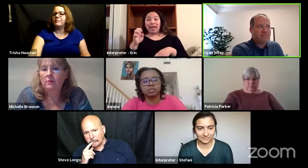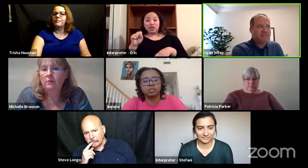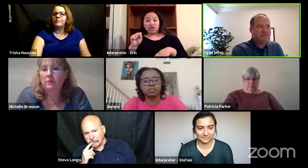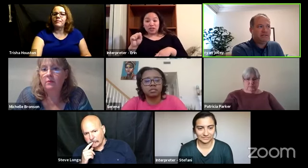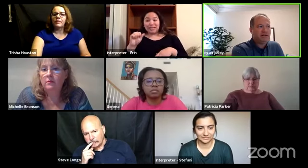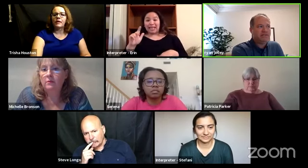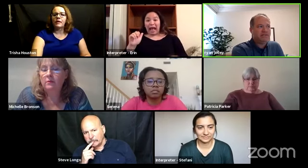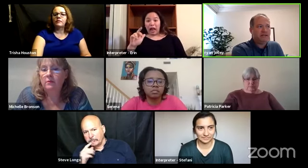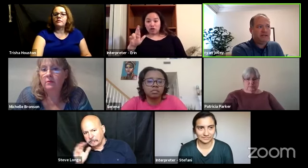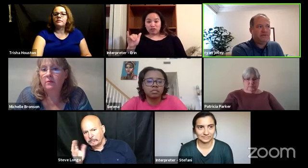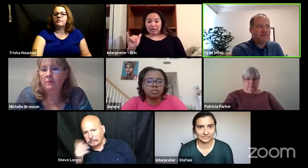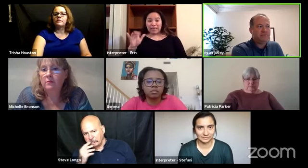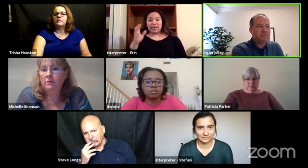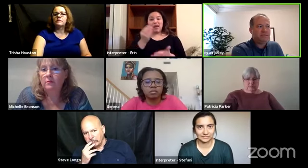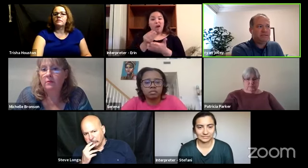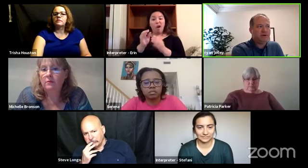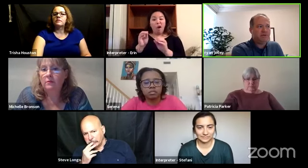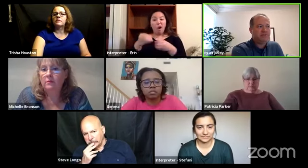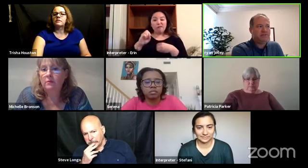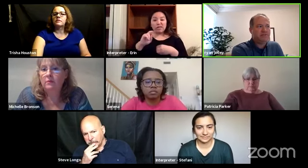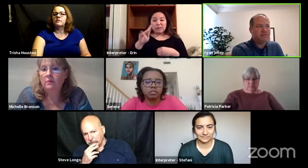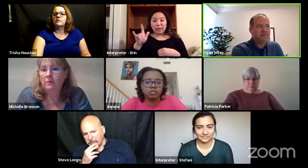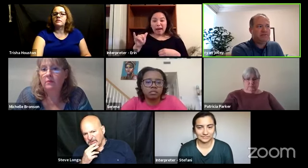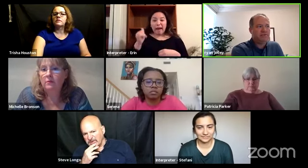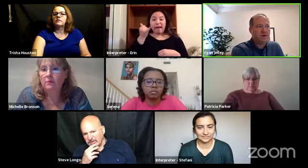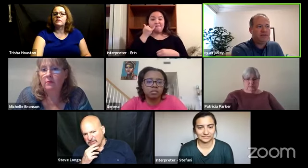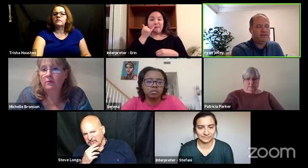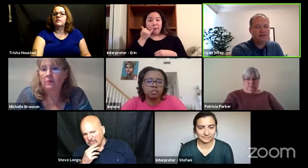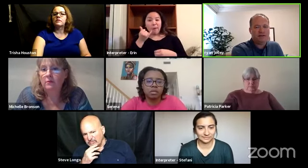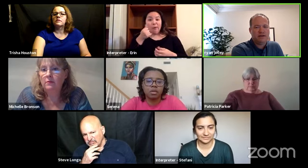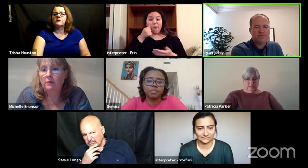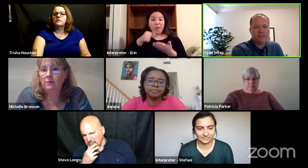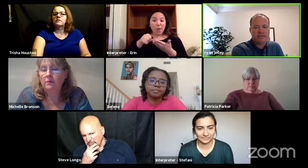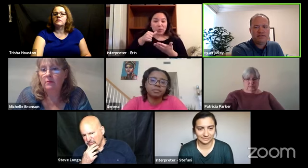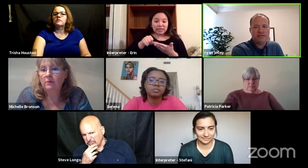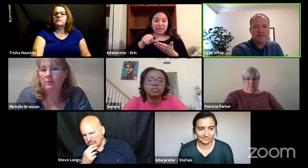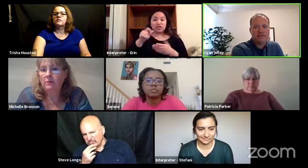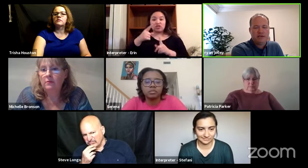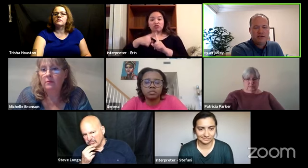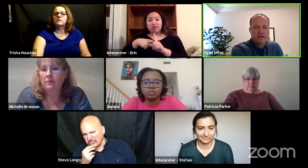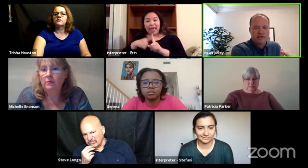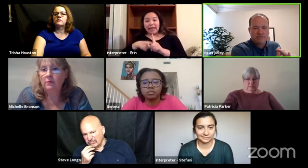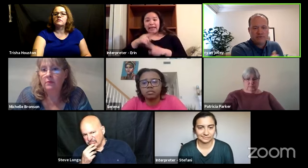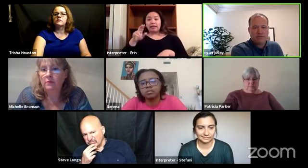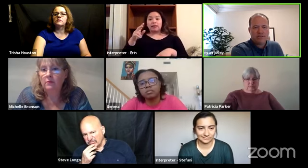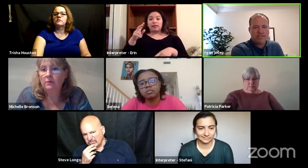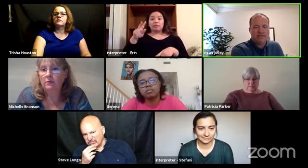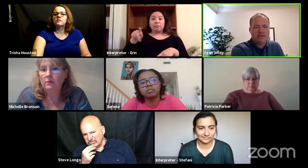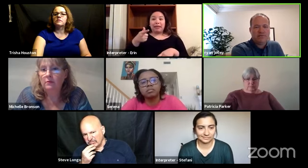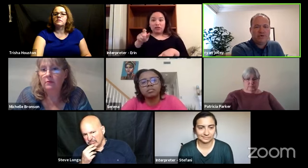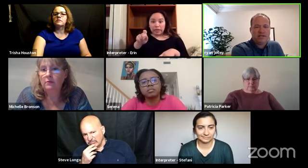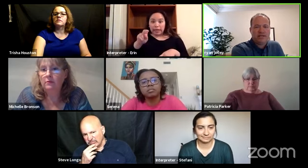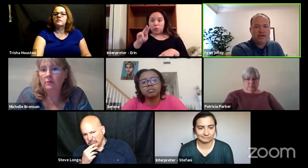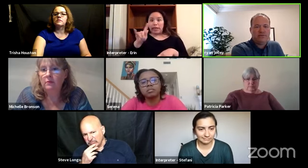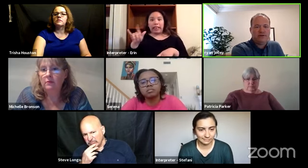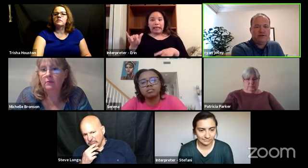office supplies, telephone expense, postage, rent, utilities. It gives a more detailed breakdown of your